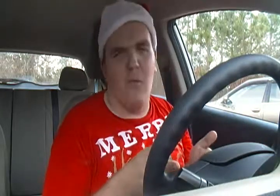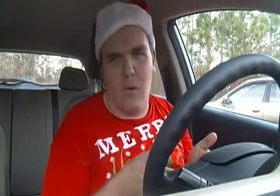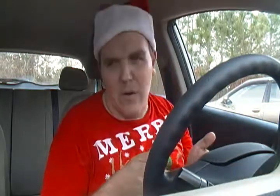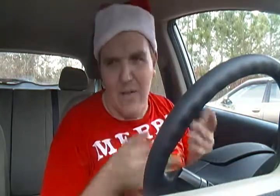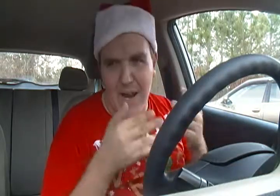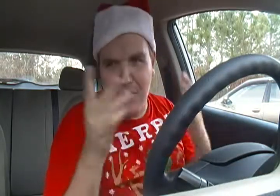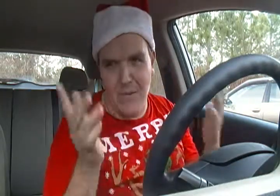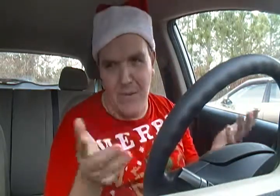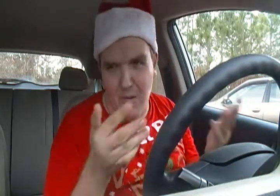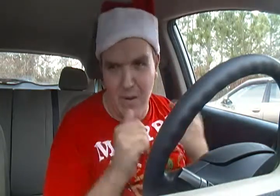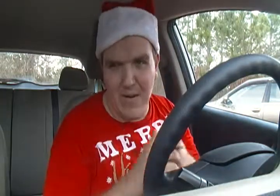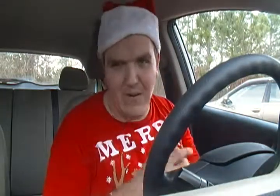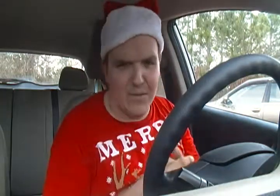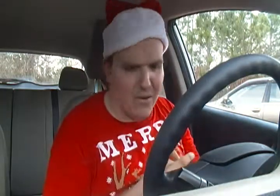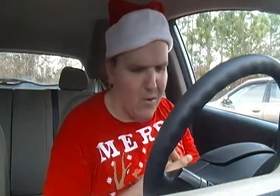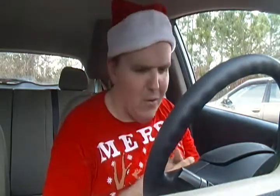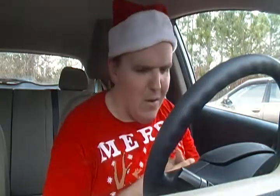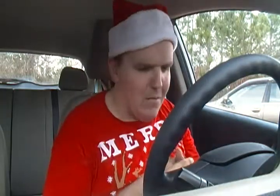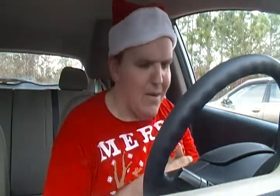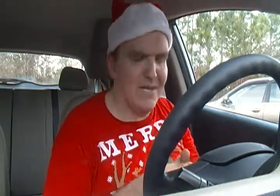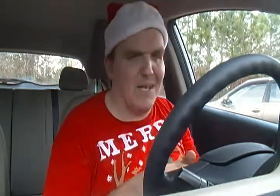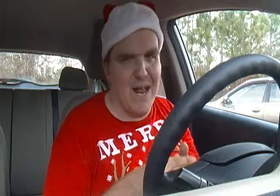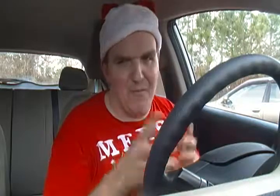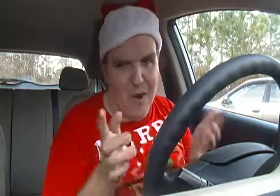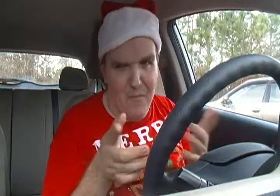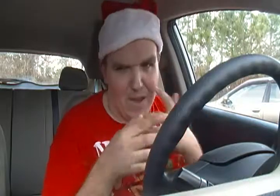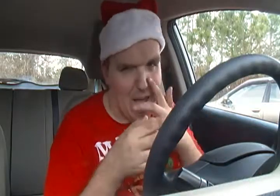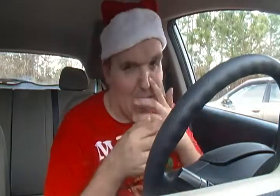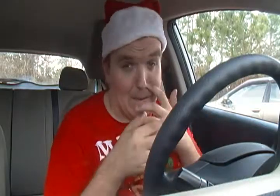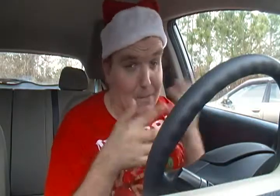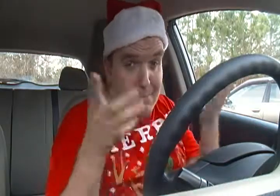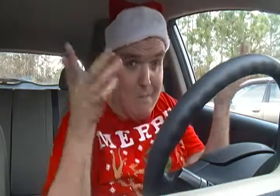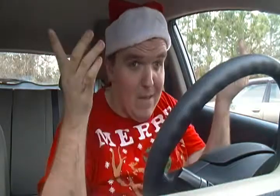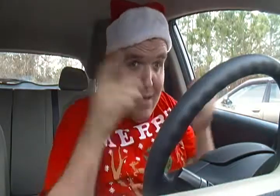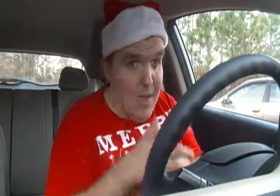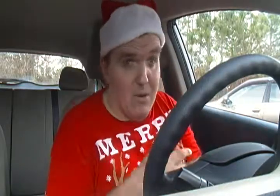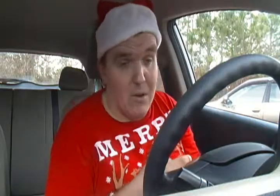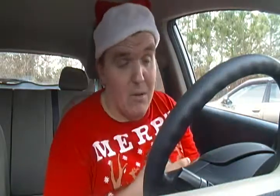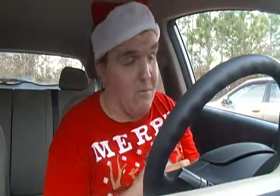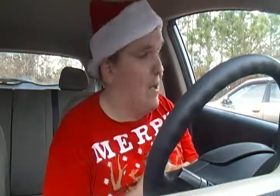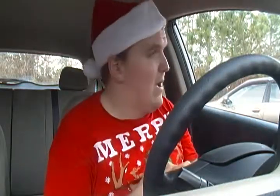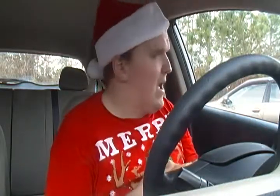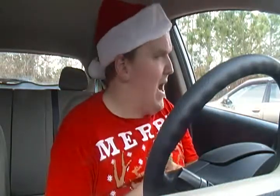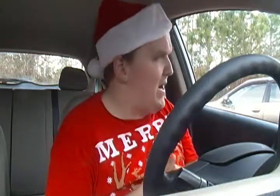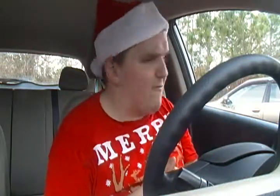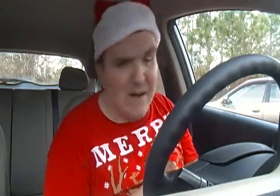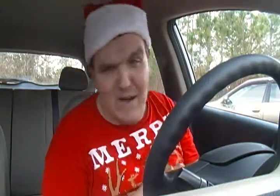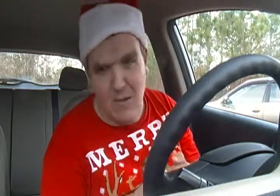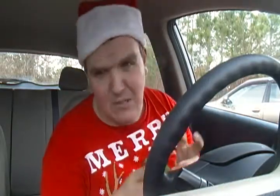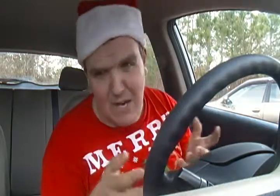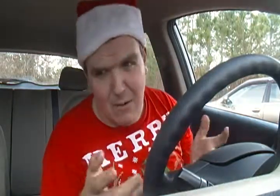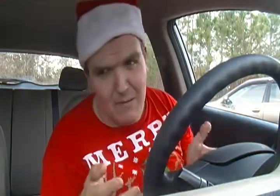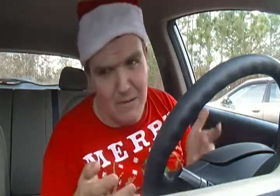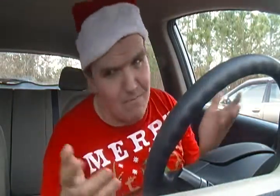or four that he was a girl that he was a girl because of the name ralphie i guess i don't know i've never met any girls named ralphie